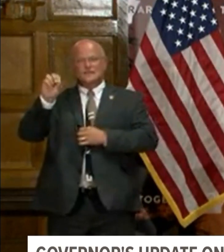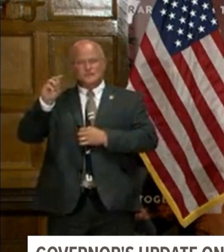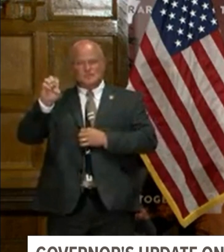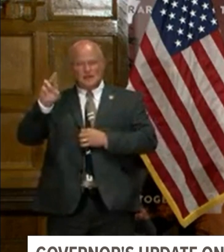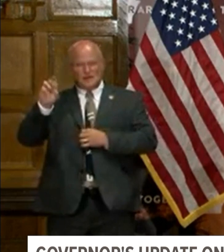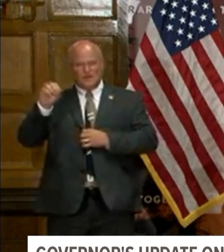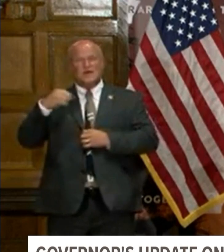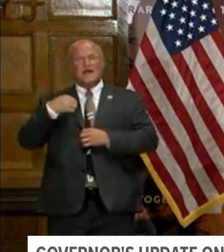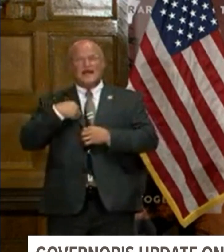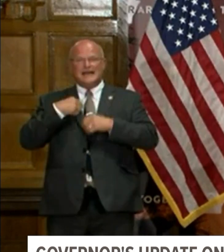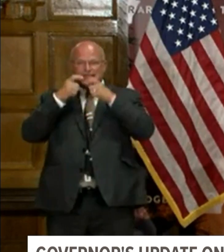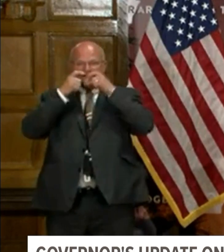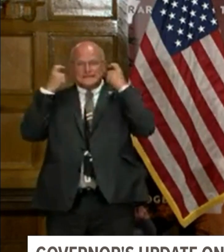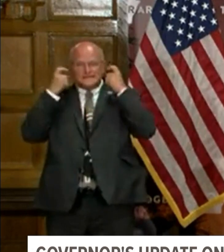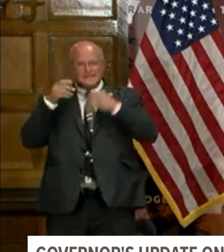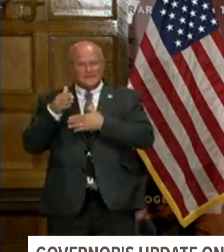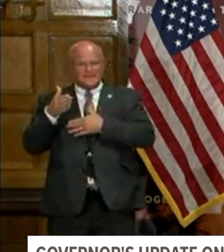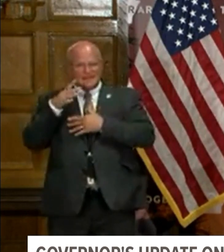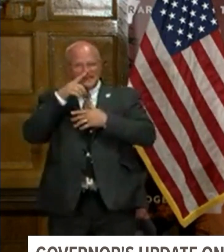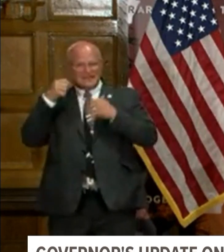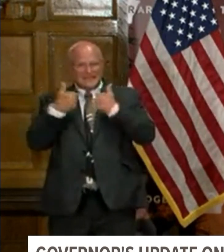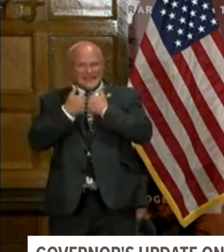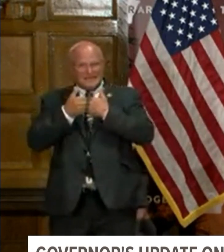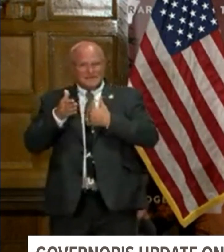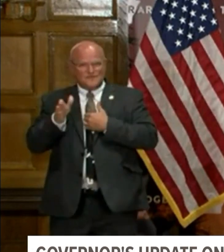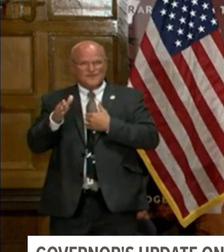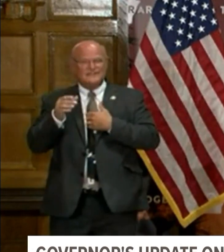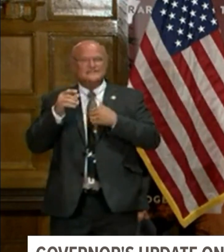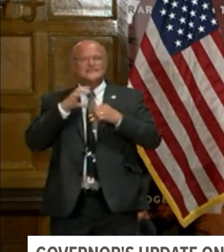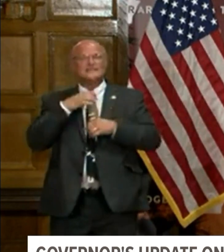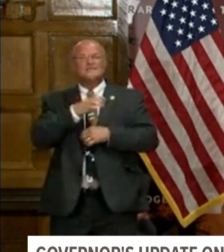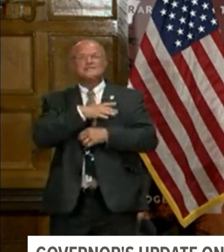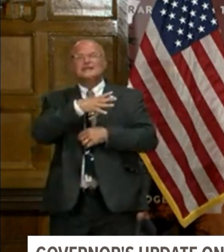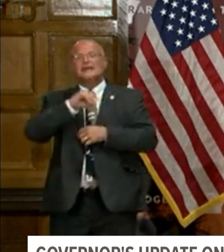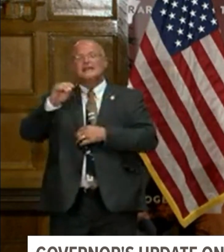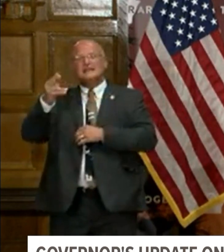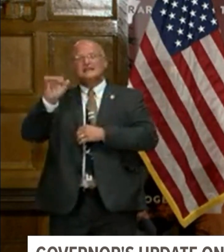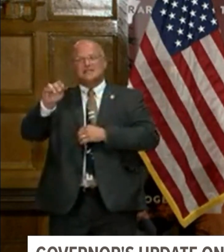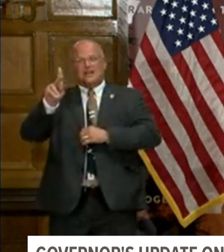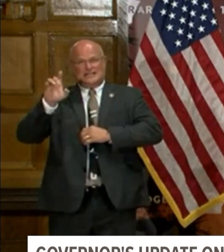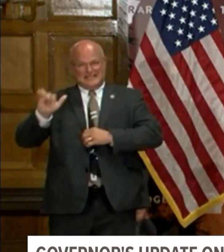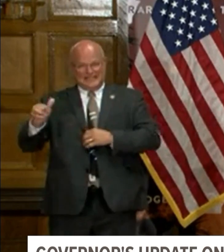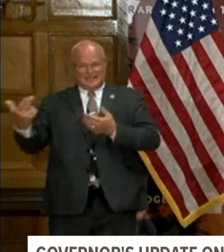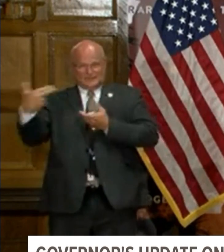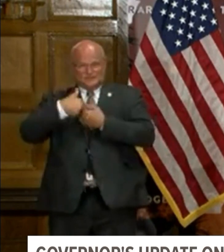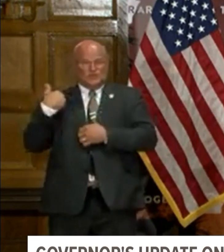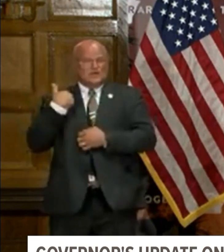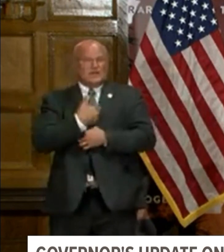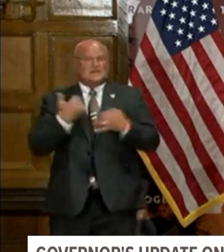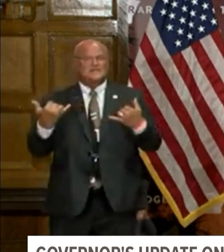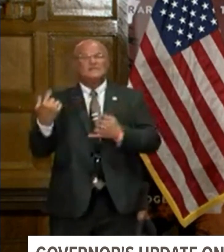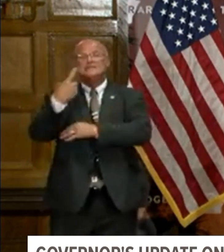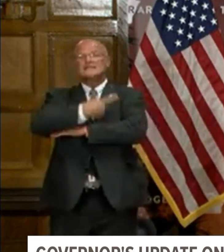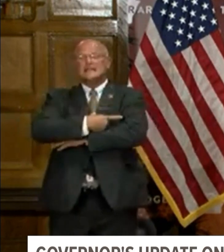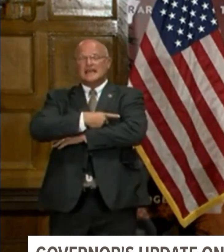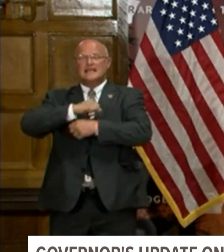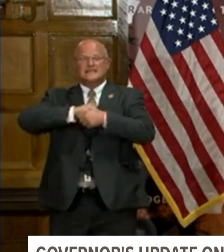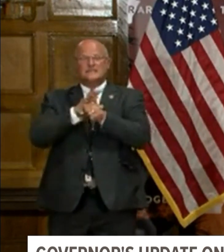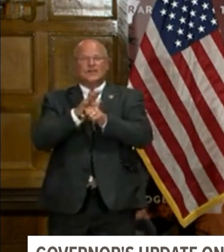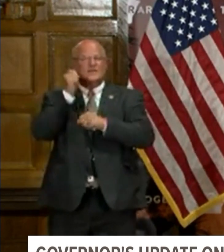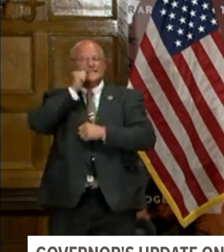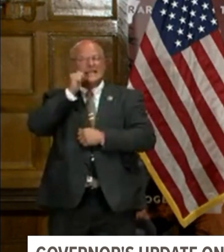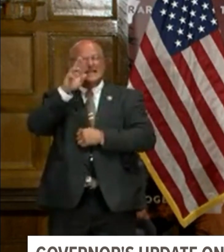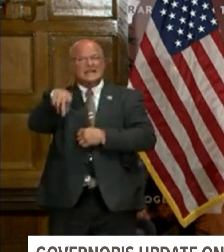a Game and Fish Commission mask, as well as Secretary Johnny Key, who've joined me today for today's COVID